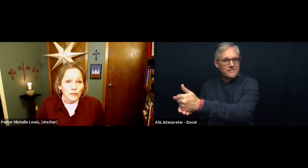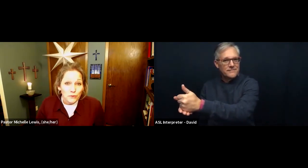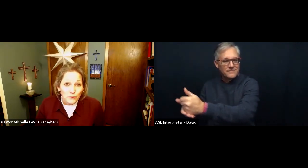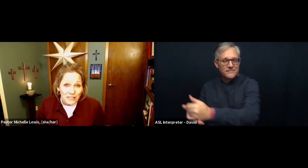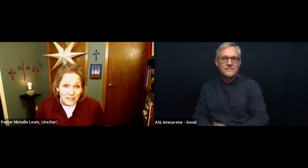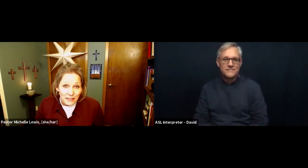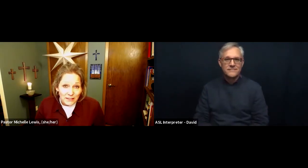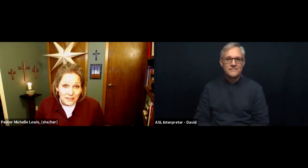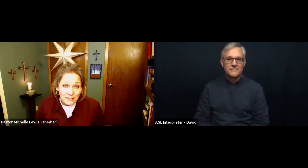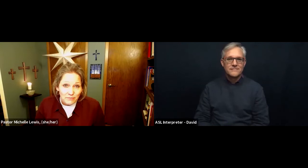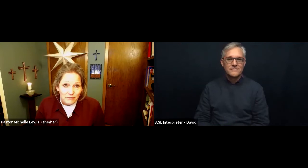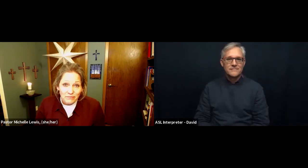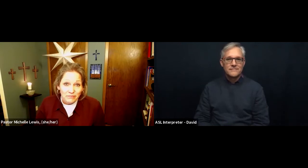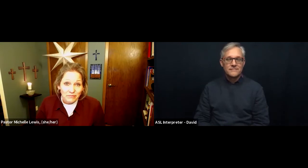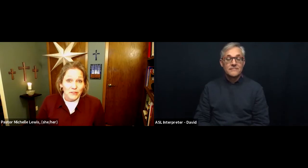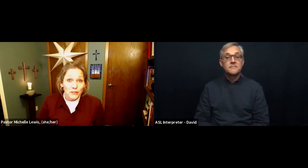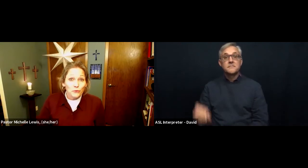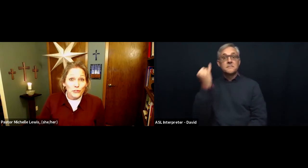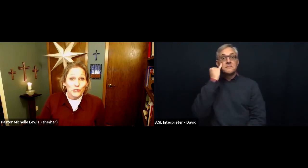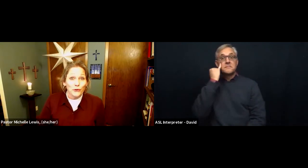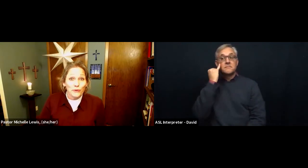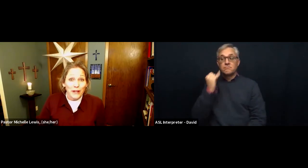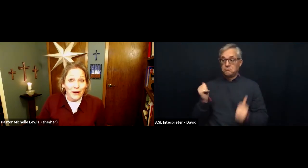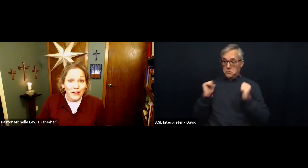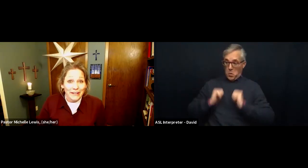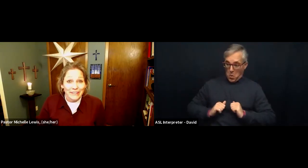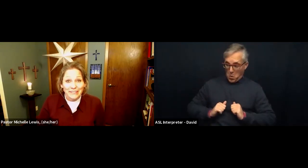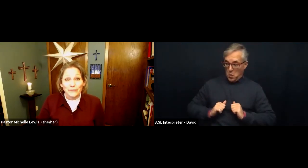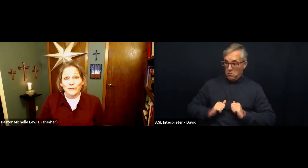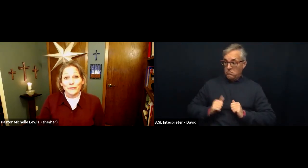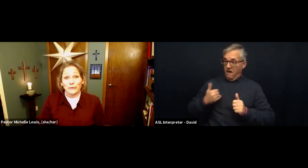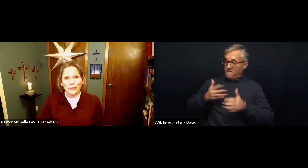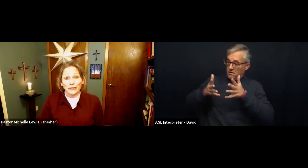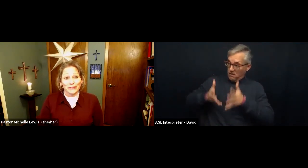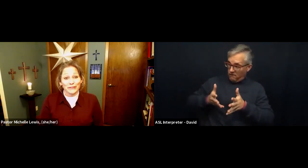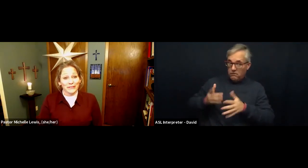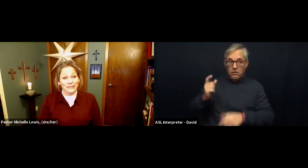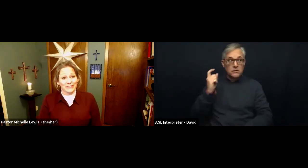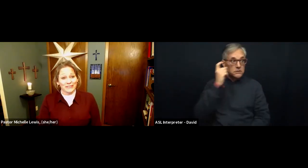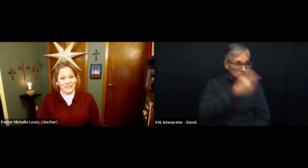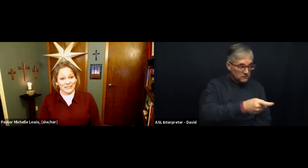Because when you do these things, you show God to